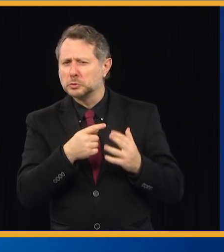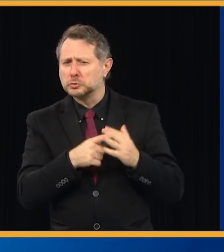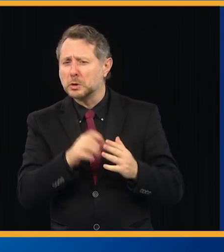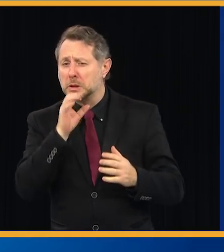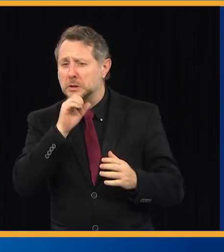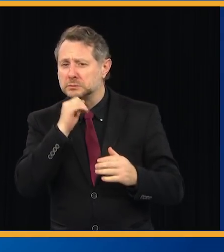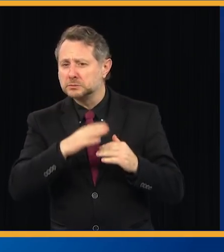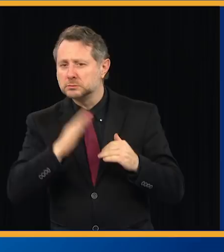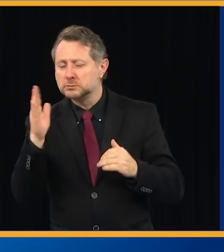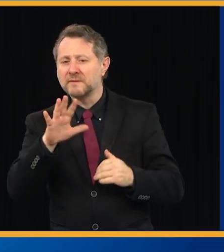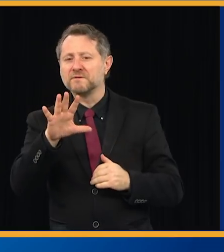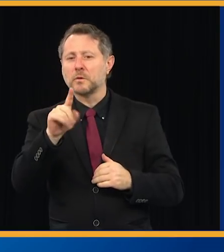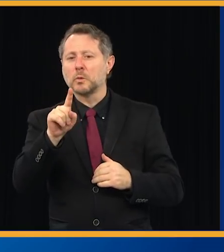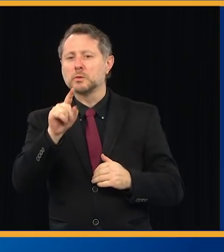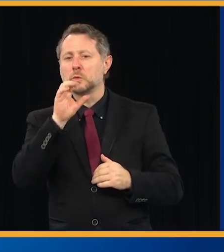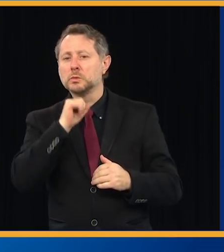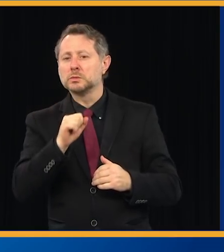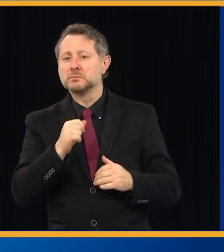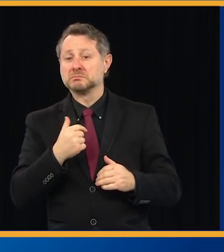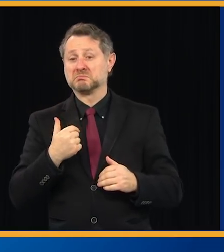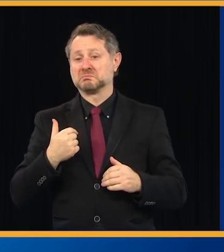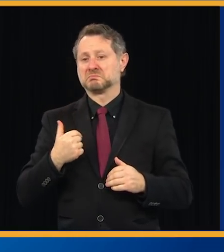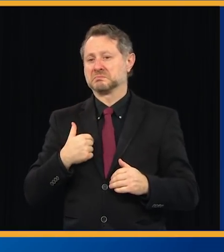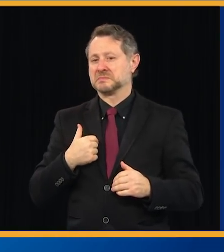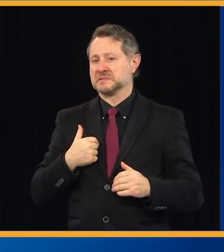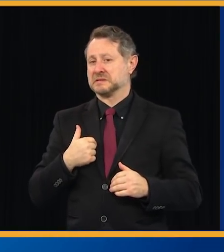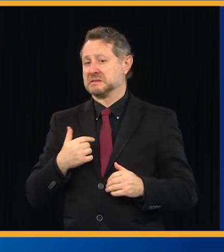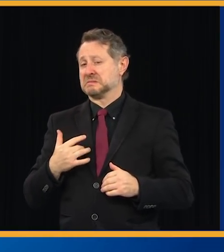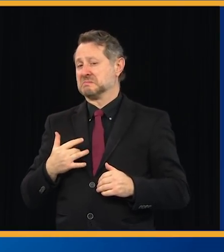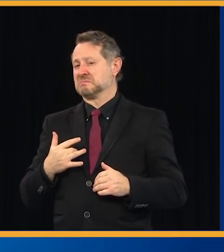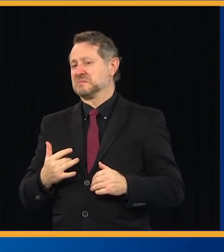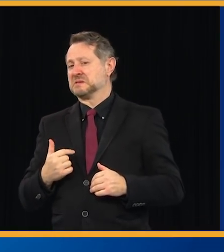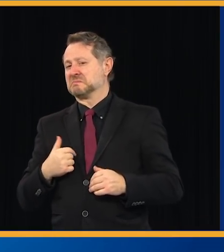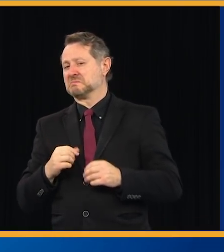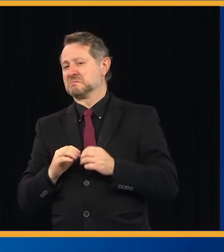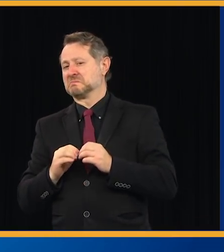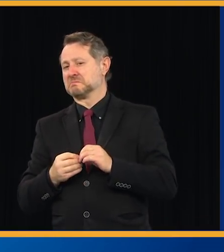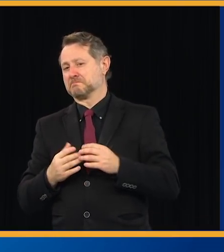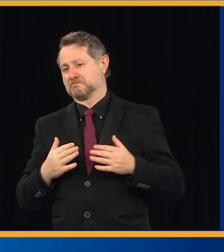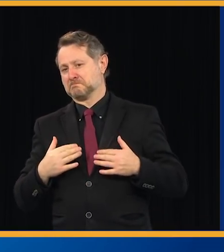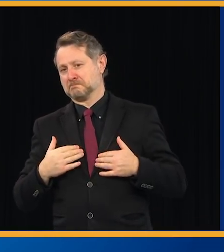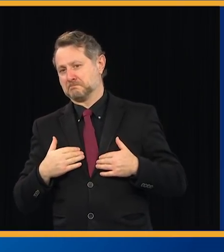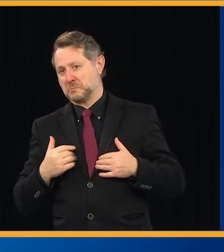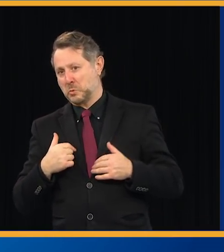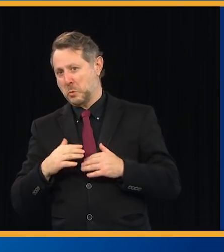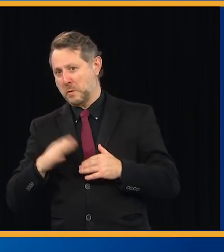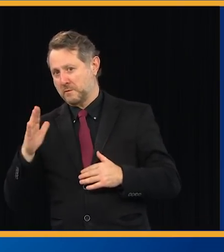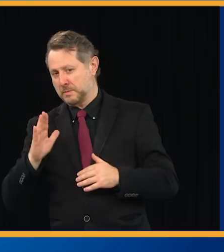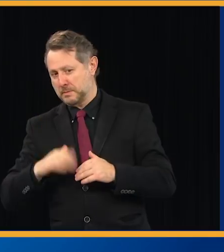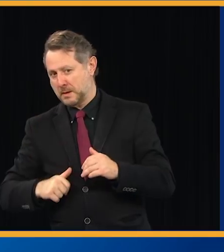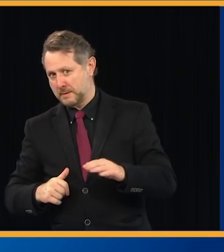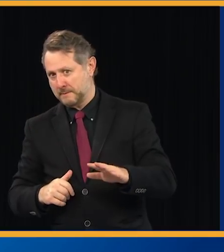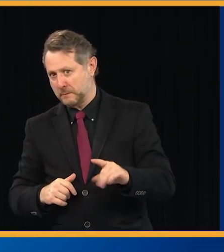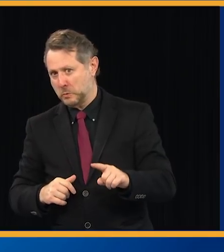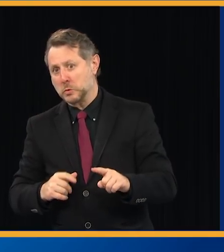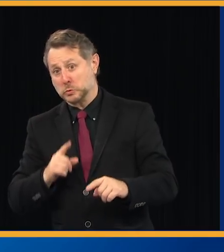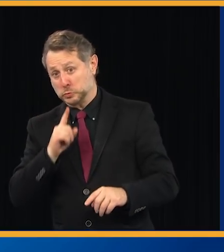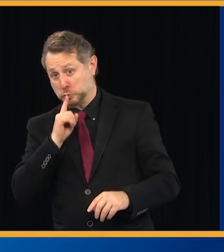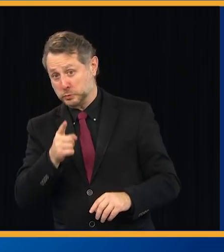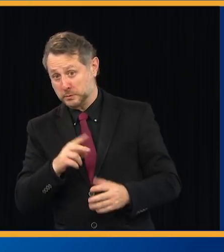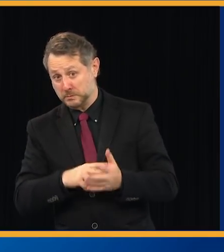I'm a little sensitive on this point. But if older starts at 51 years old,